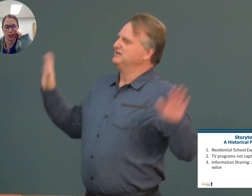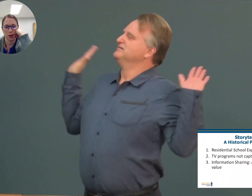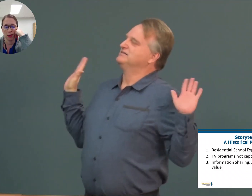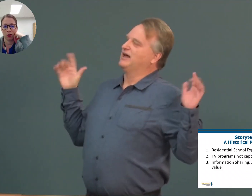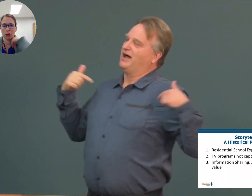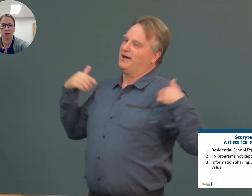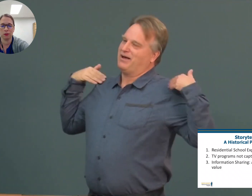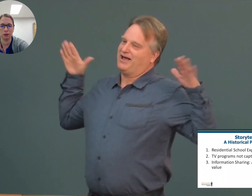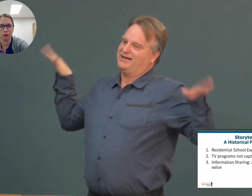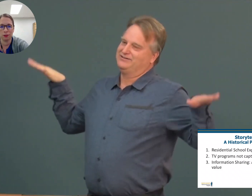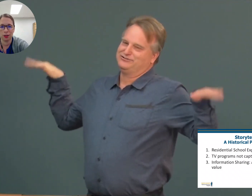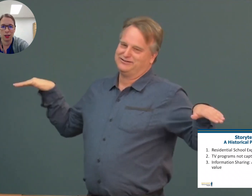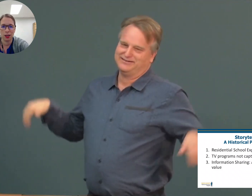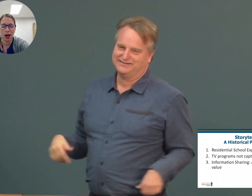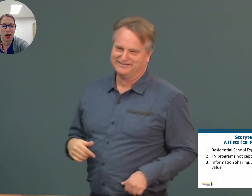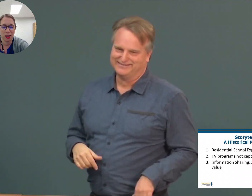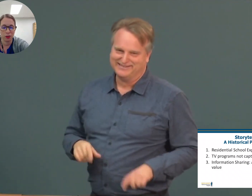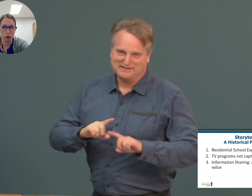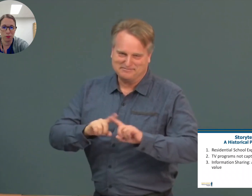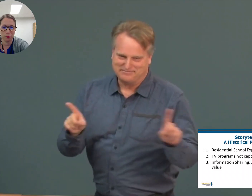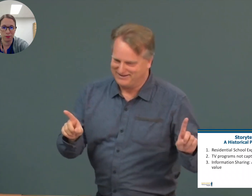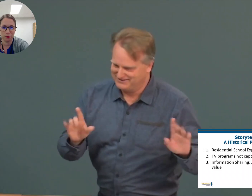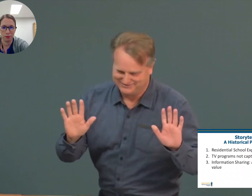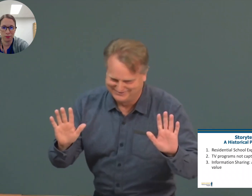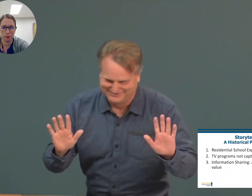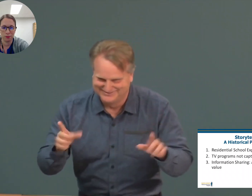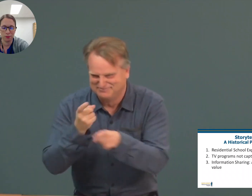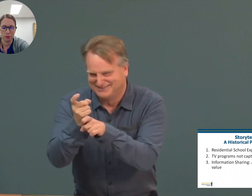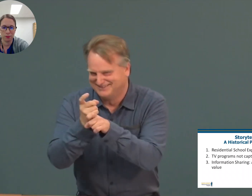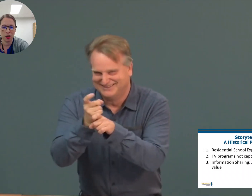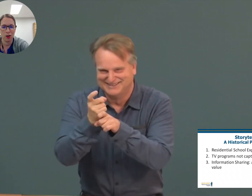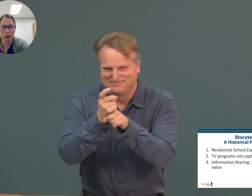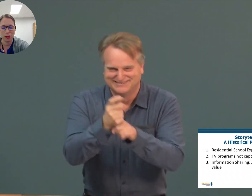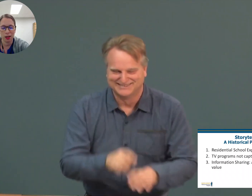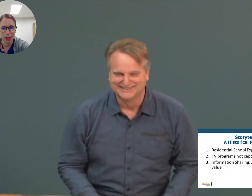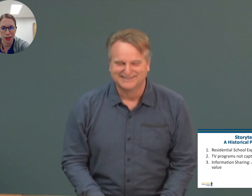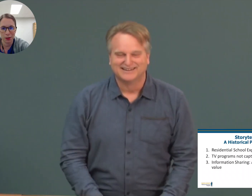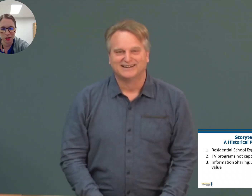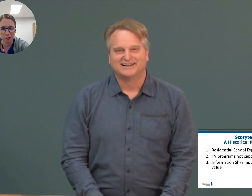my fault. I'm an angel. No, I'm just kidding. I don't tell them that.